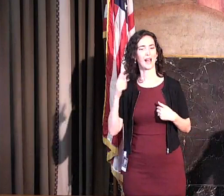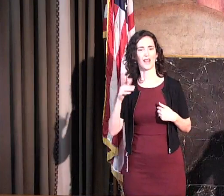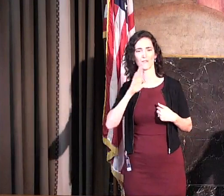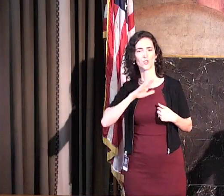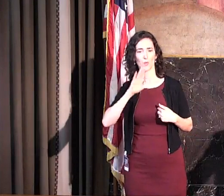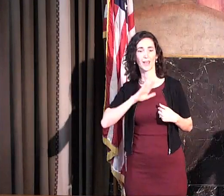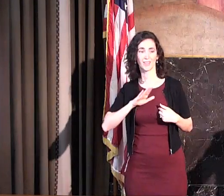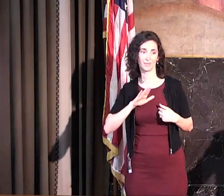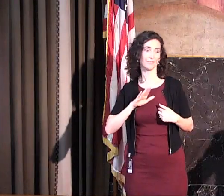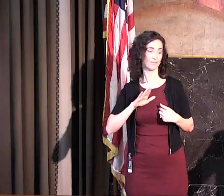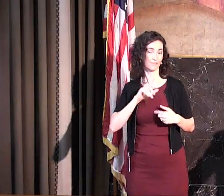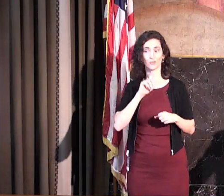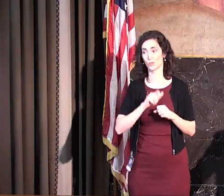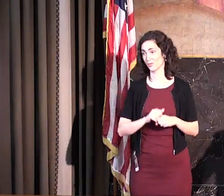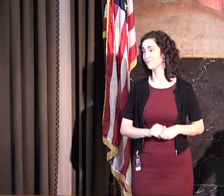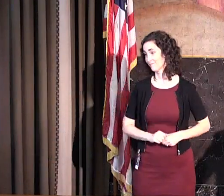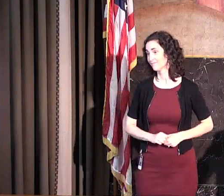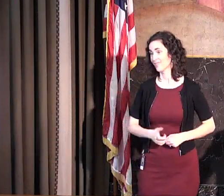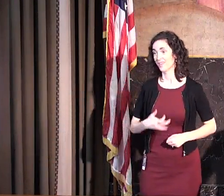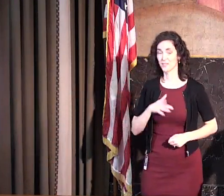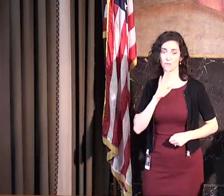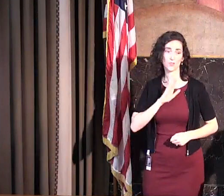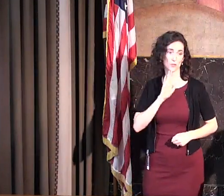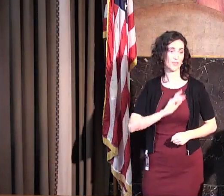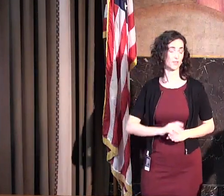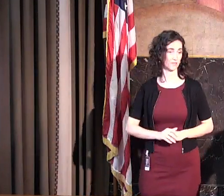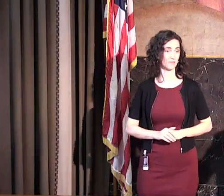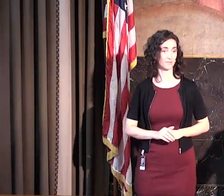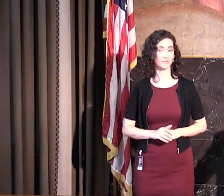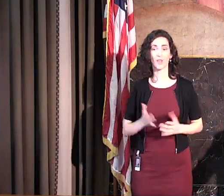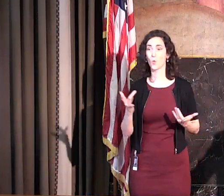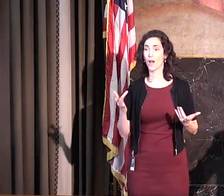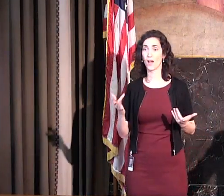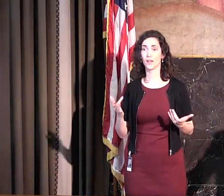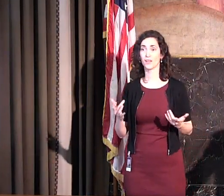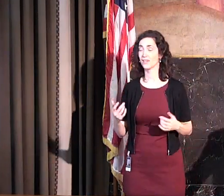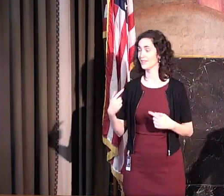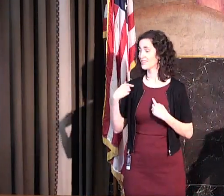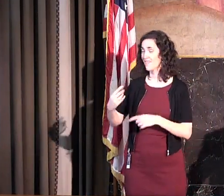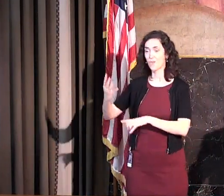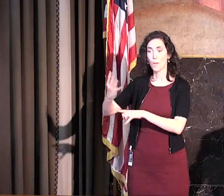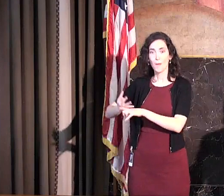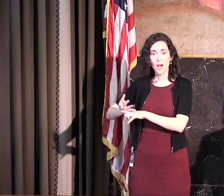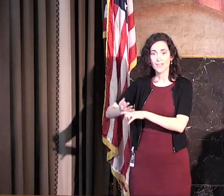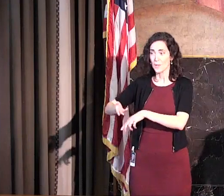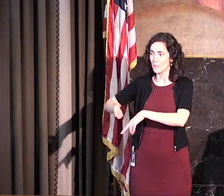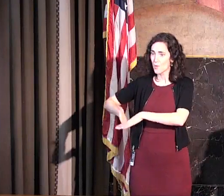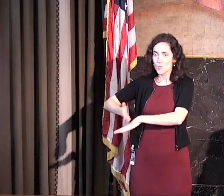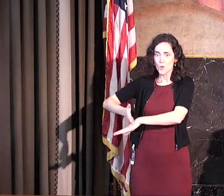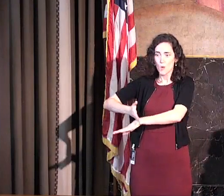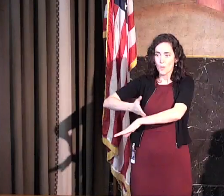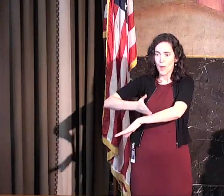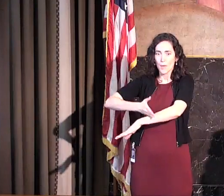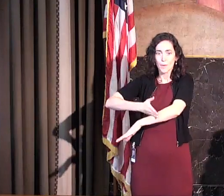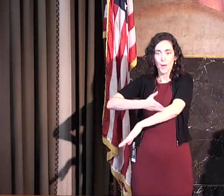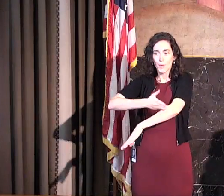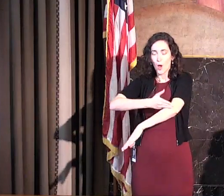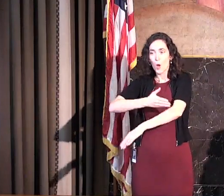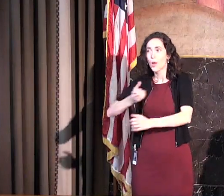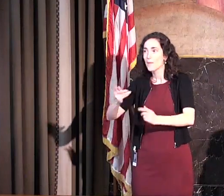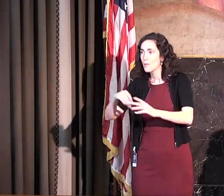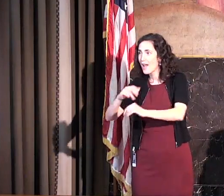is because we are. We're frustrated because we've lost 4 months of progress in reducing COVID